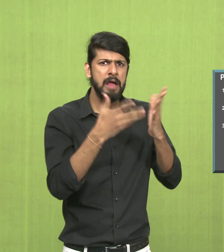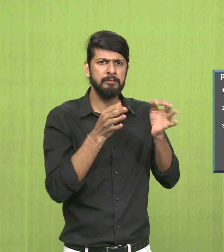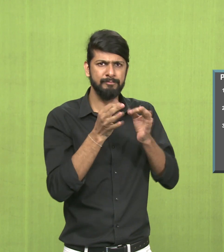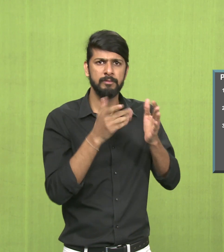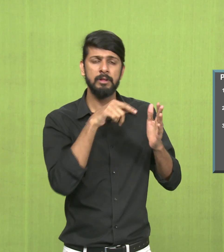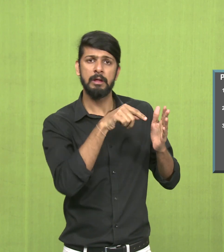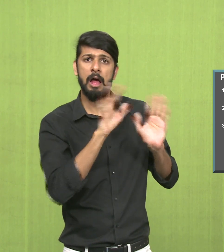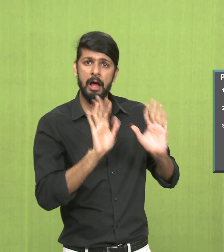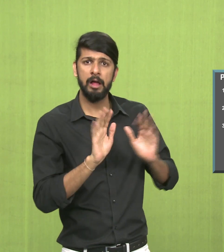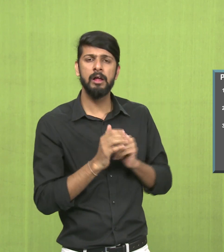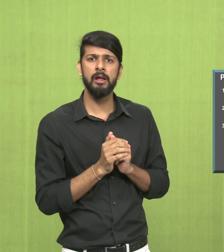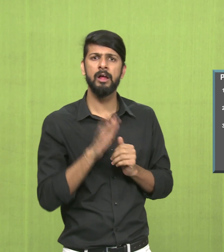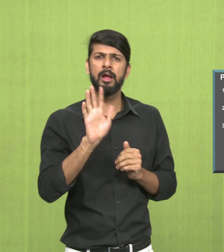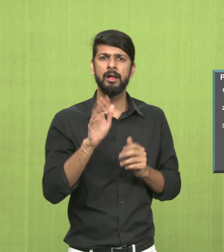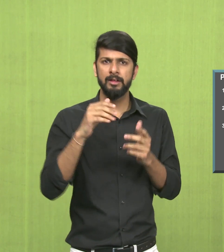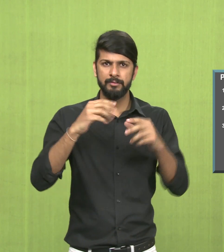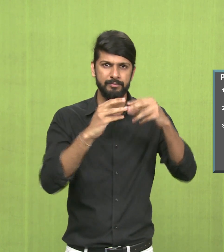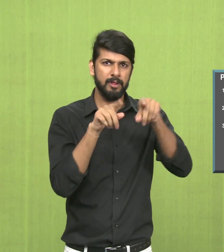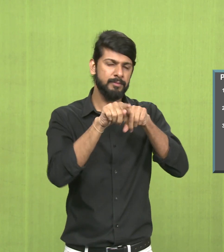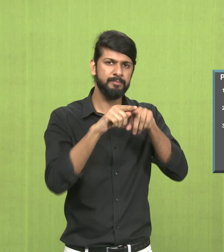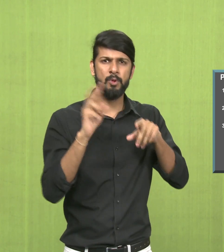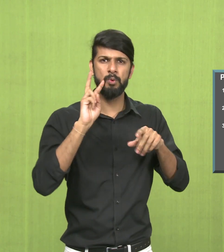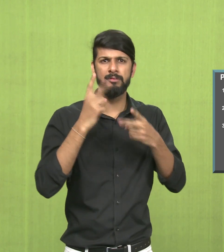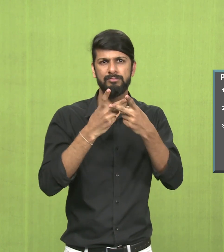Printing with vegetables, basic information.